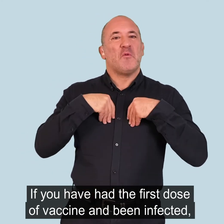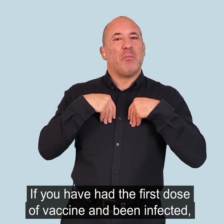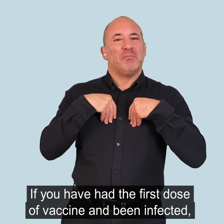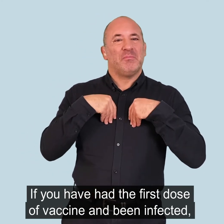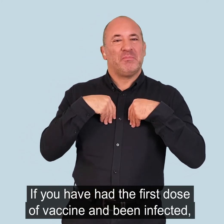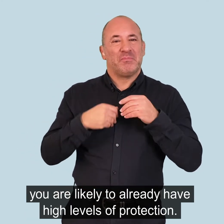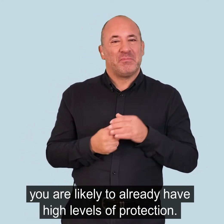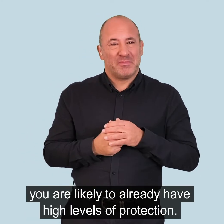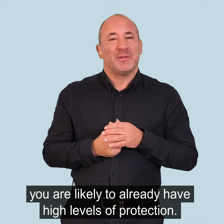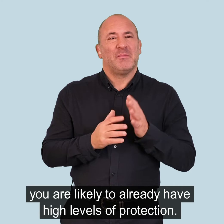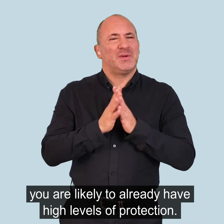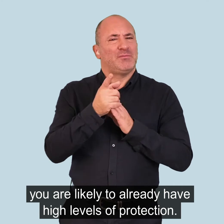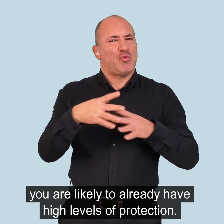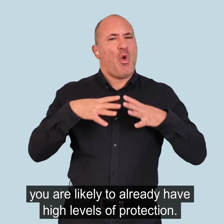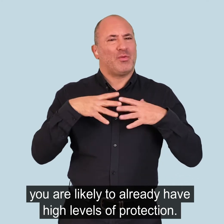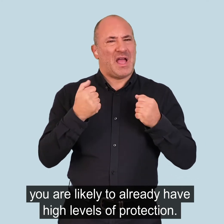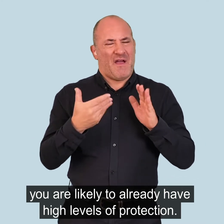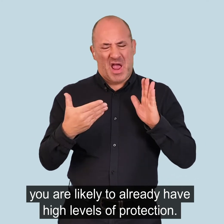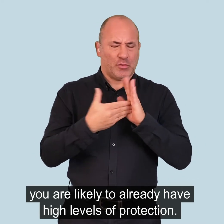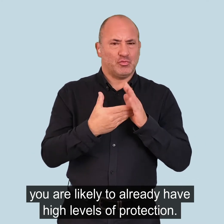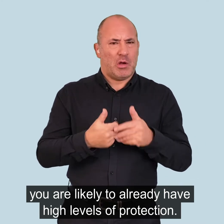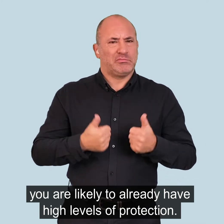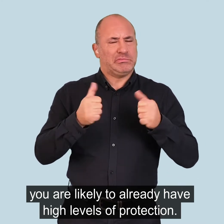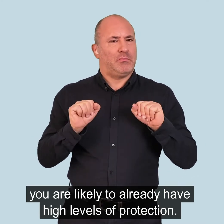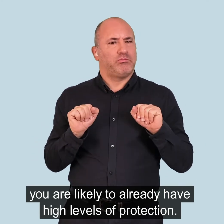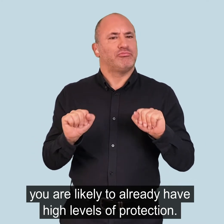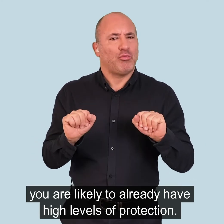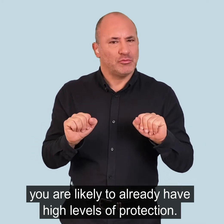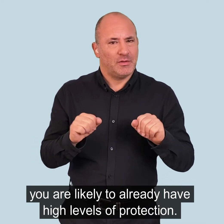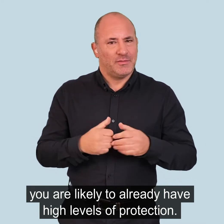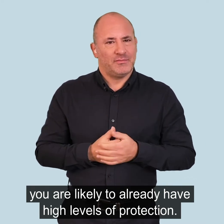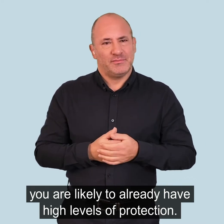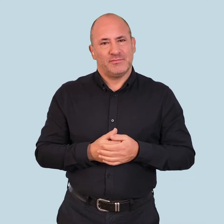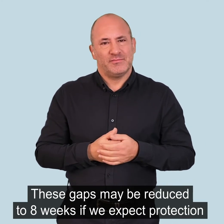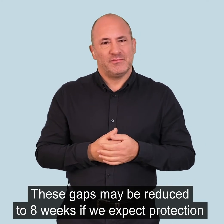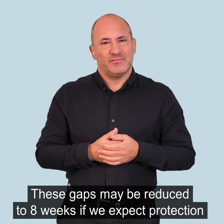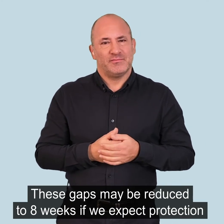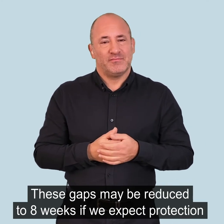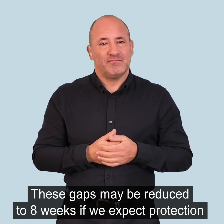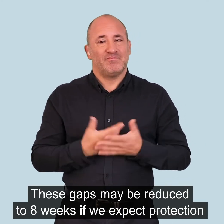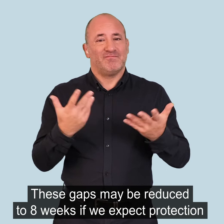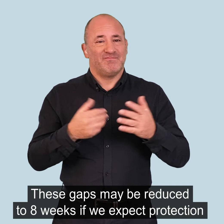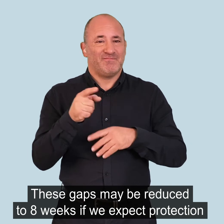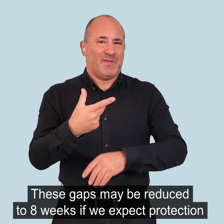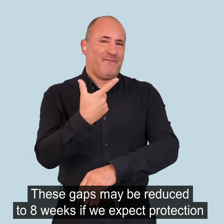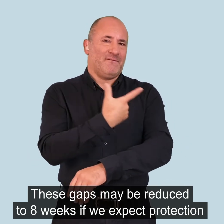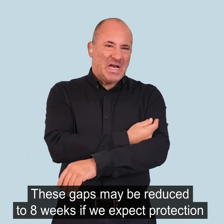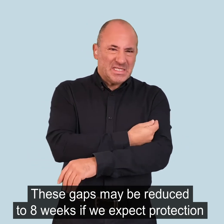been infected, you are likely to already have high levels of protection. These gaps may be reduced to 8